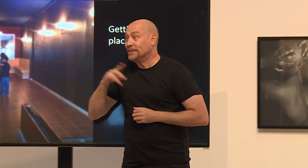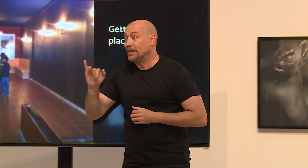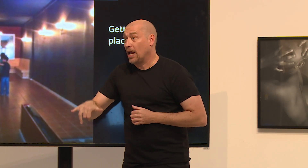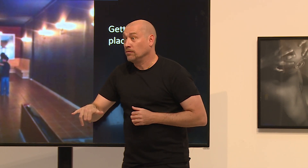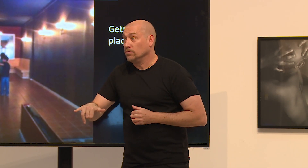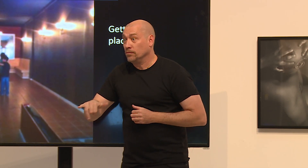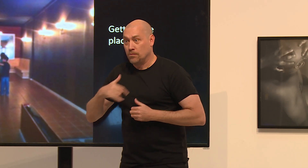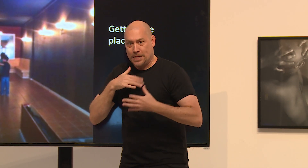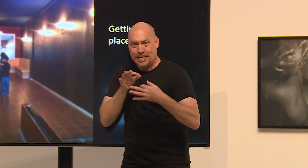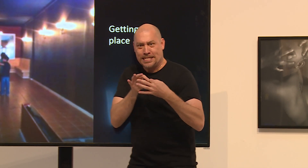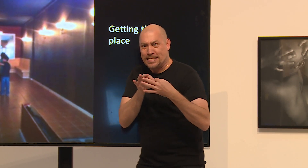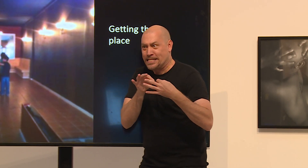rent.